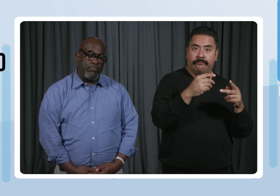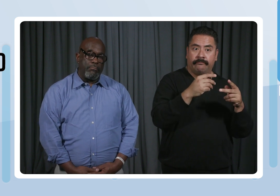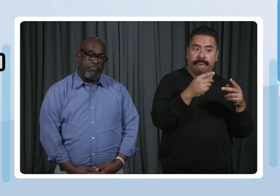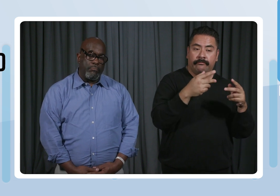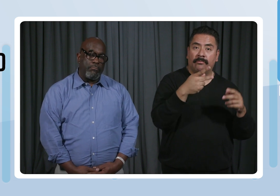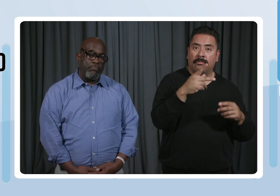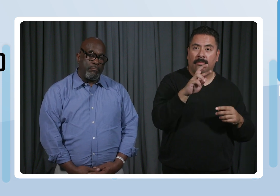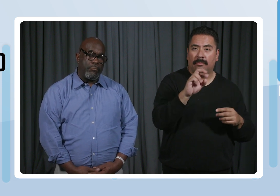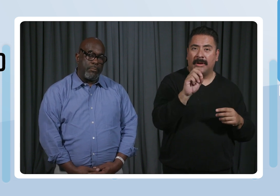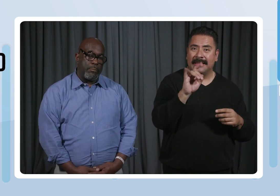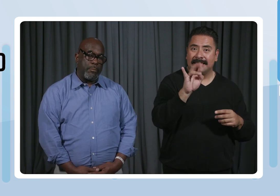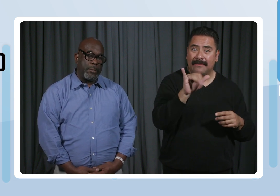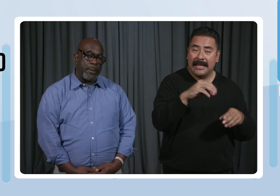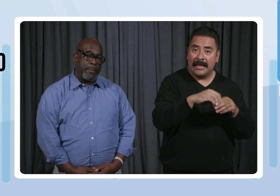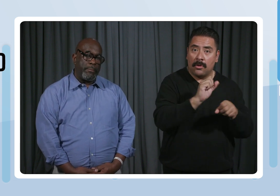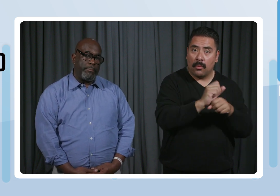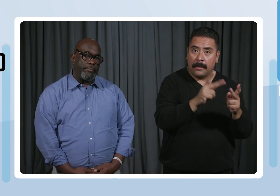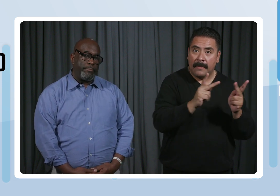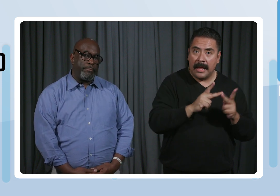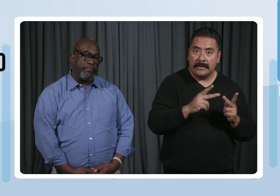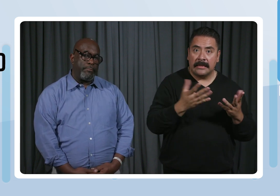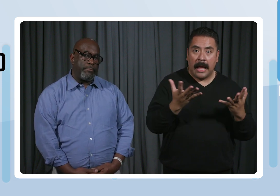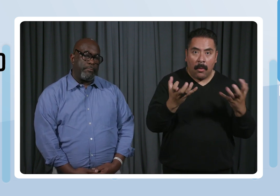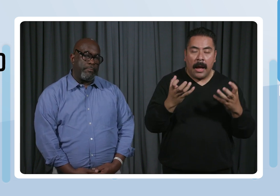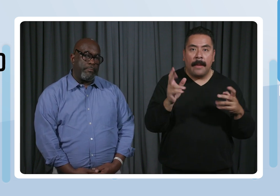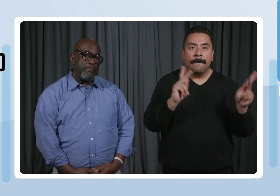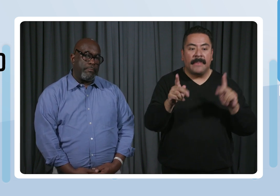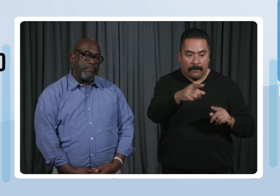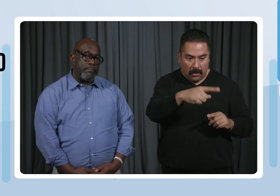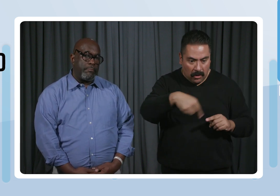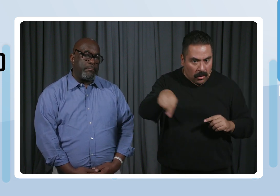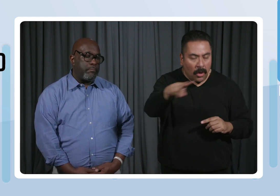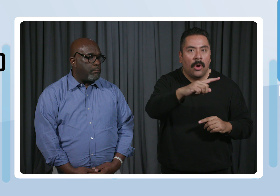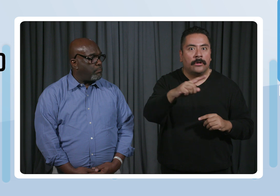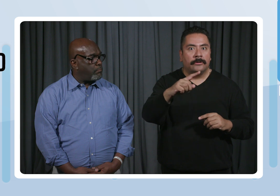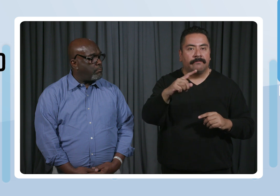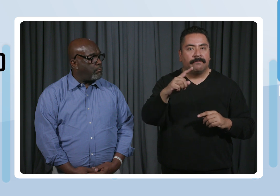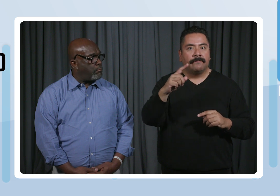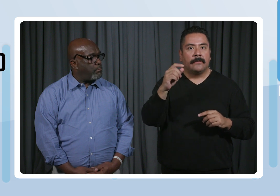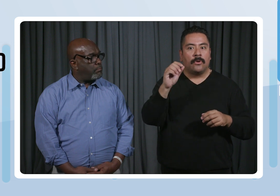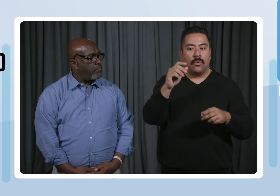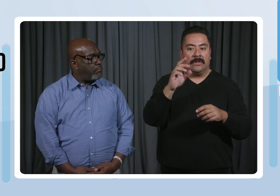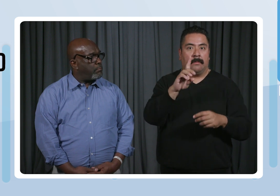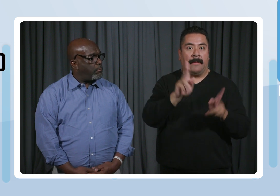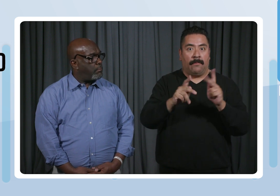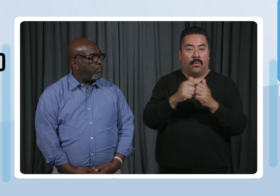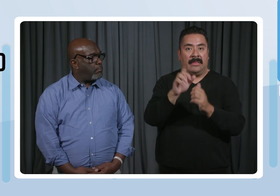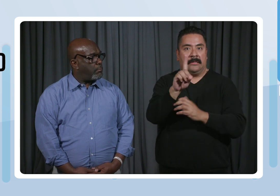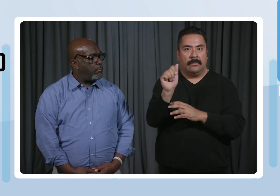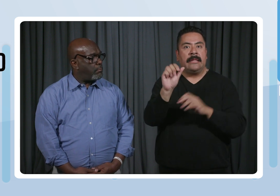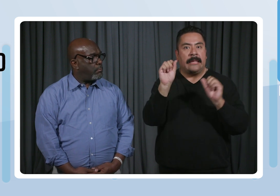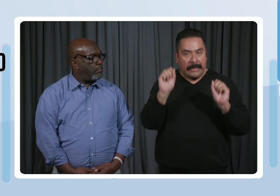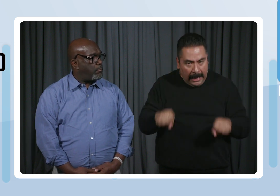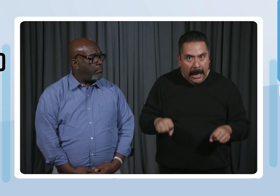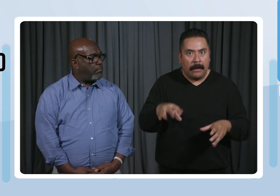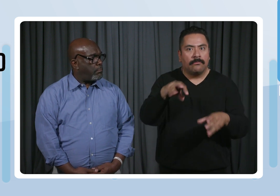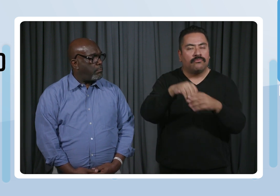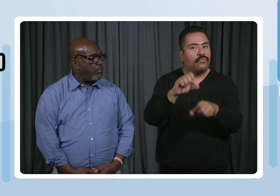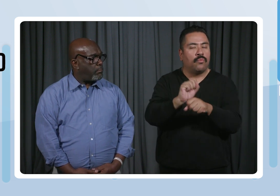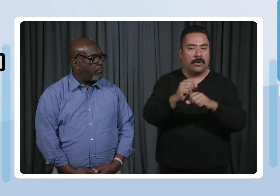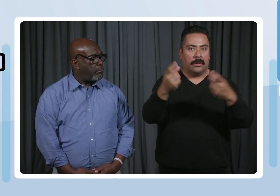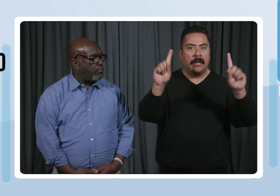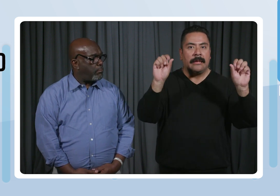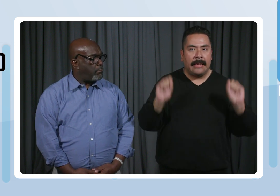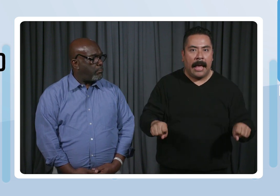to understand that disabled people absolutely can be productive members of the workforce, but we have to shift